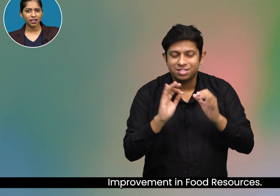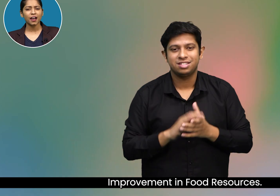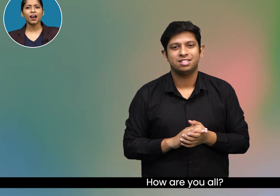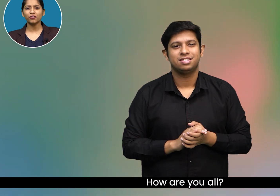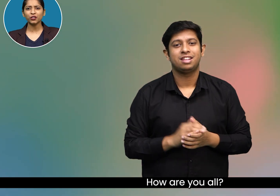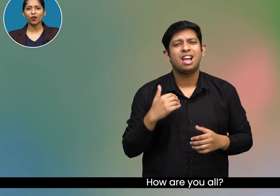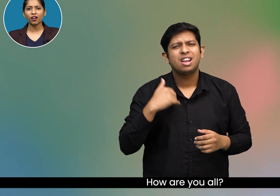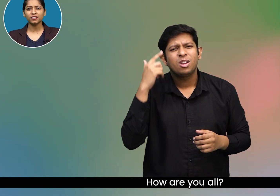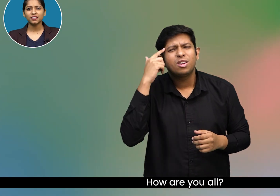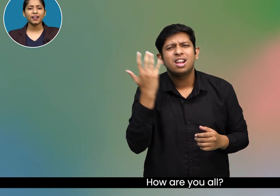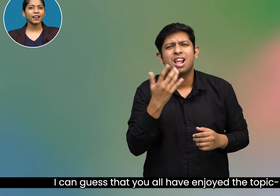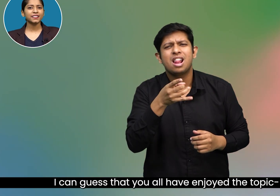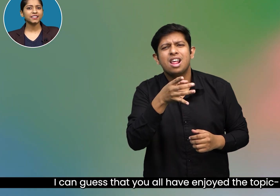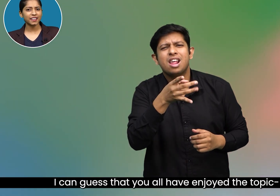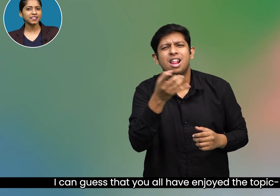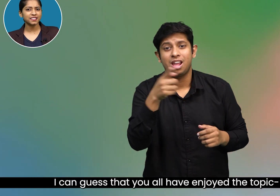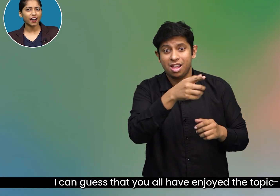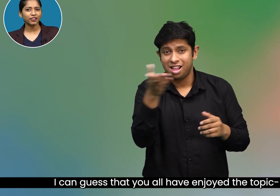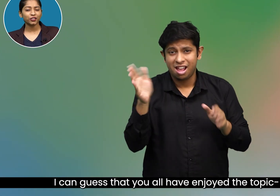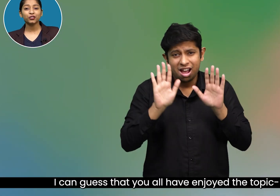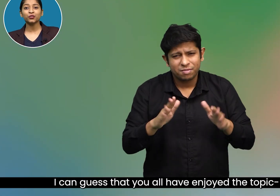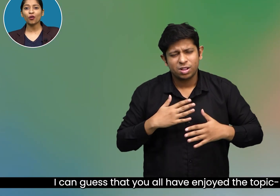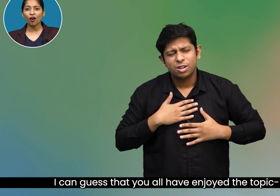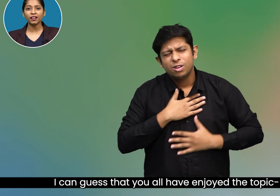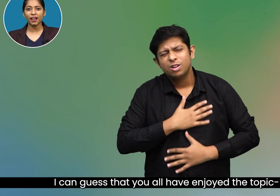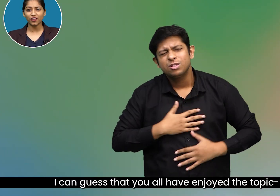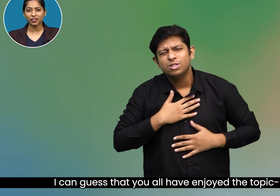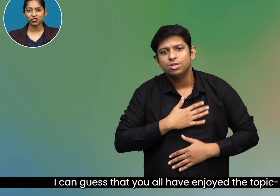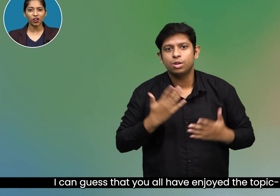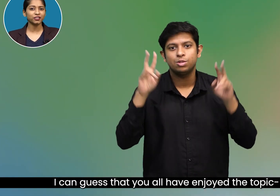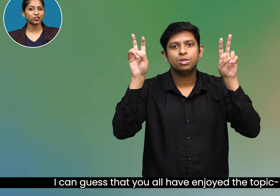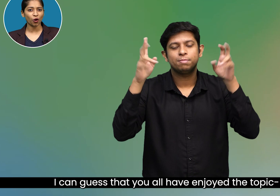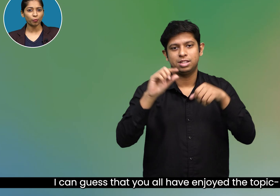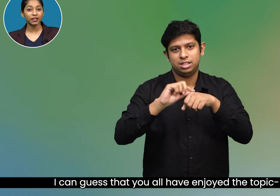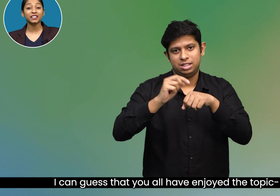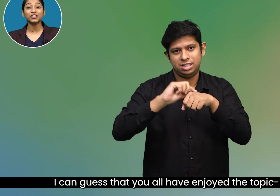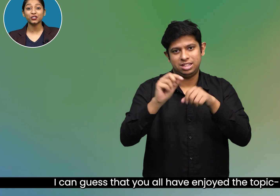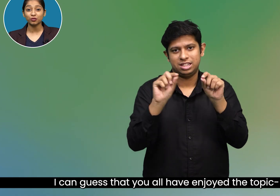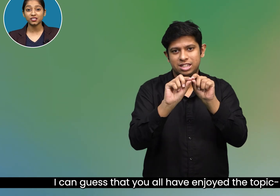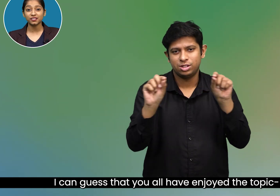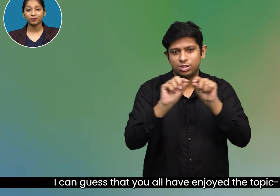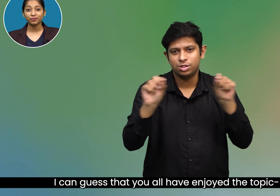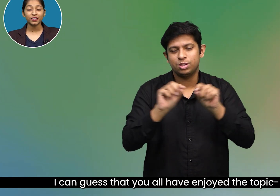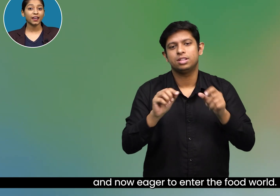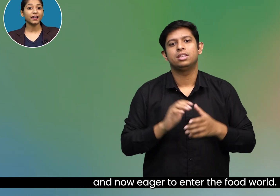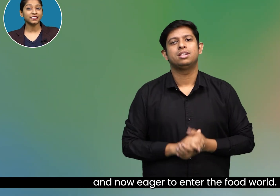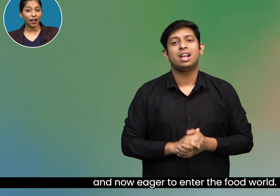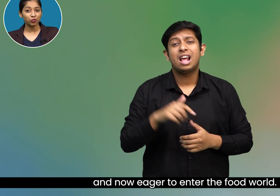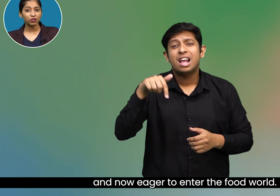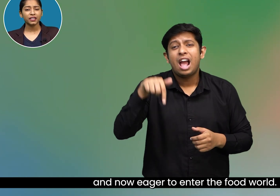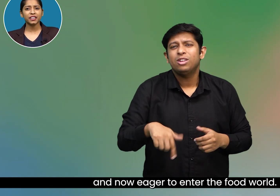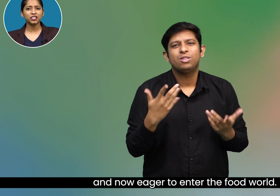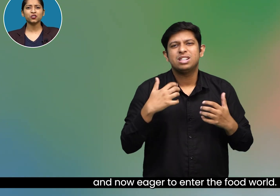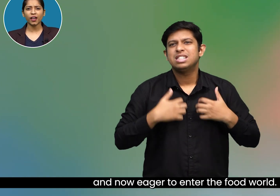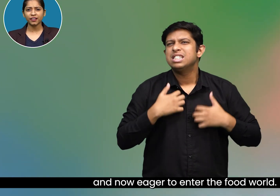resources. How are you all? I can guess that you all have enjoyed the topic tissues and